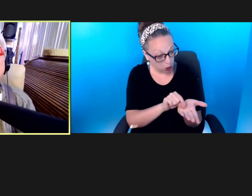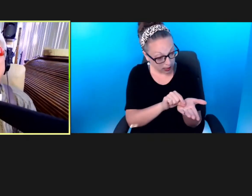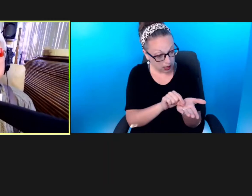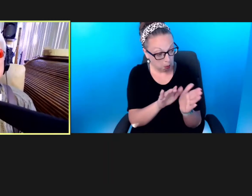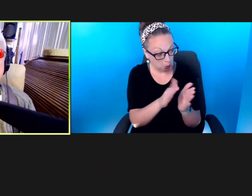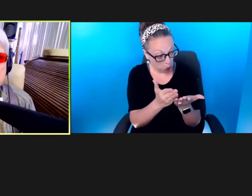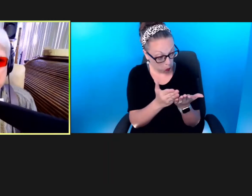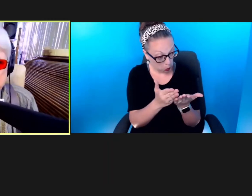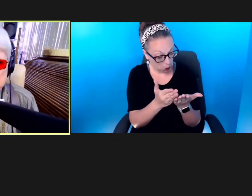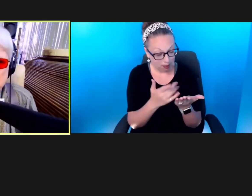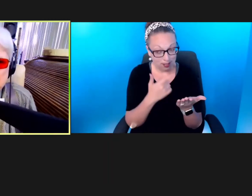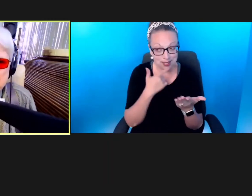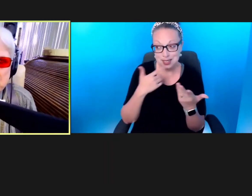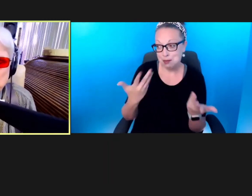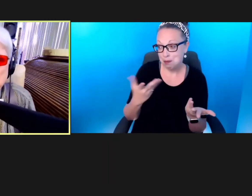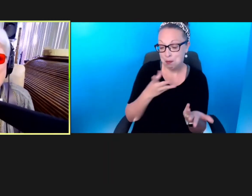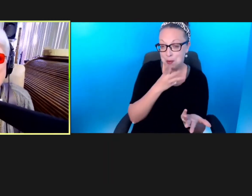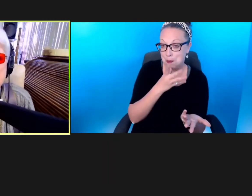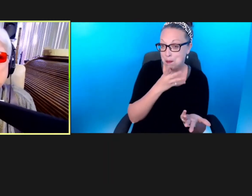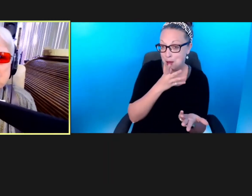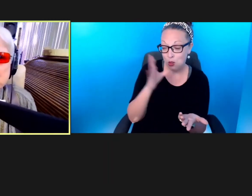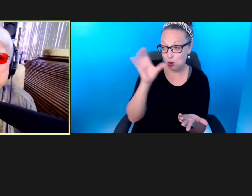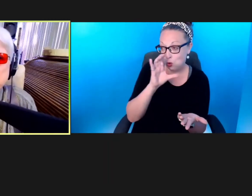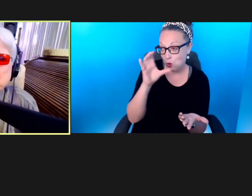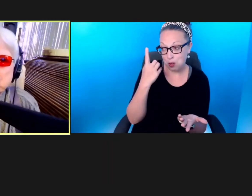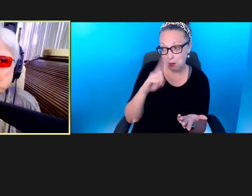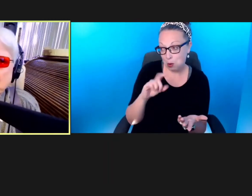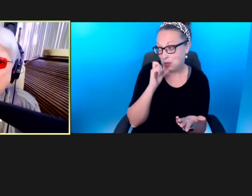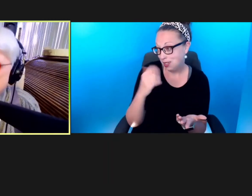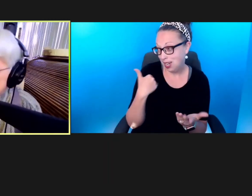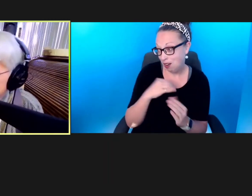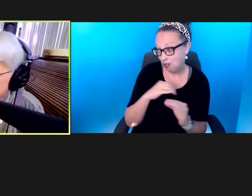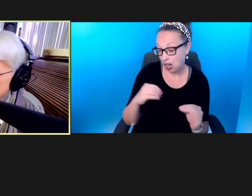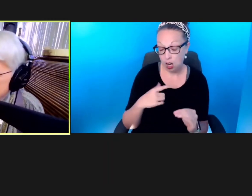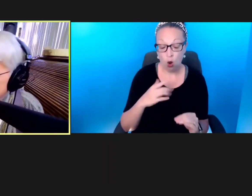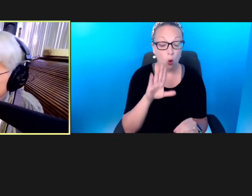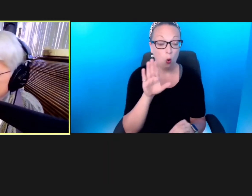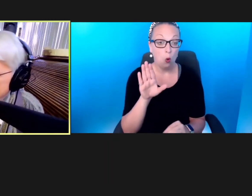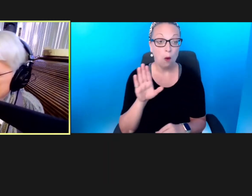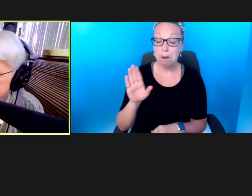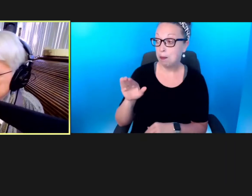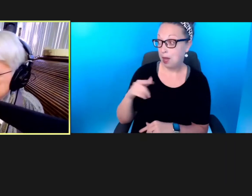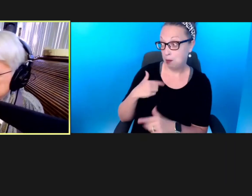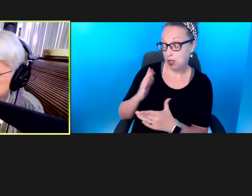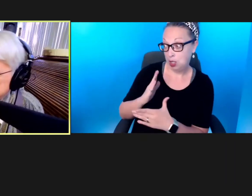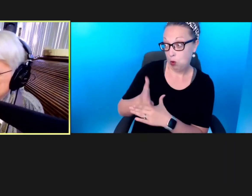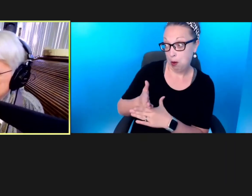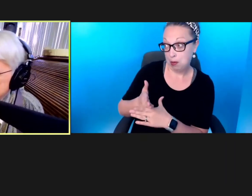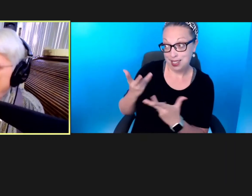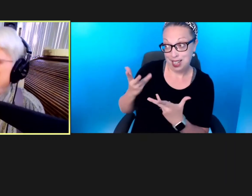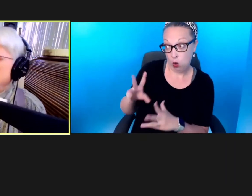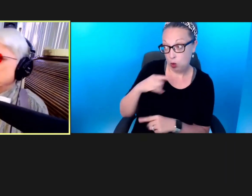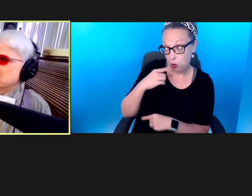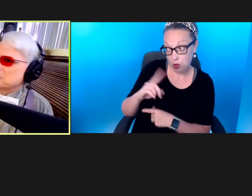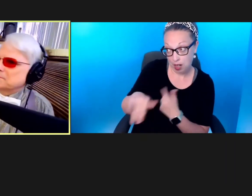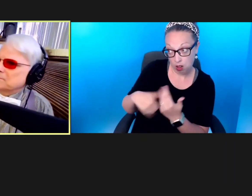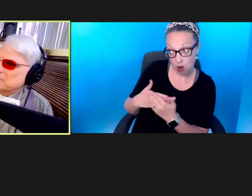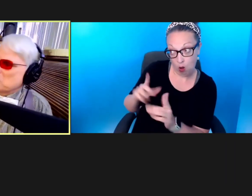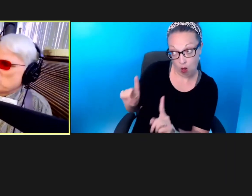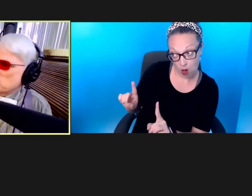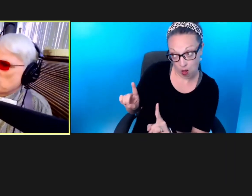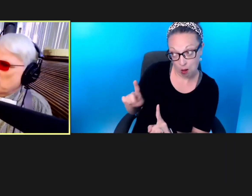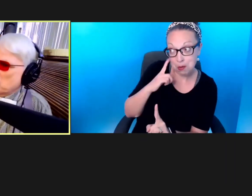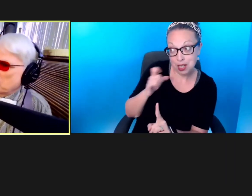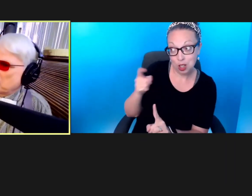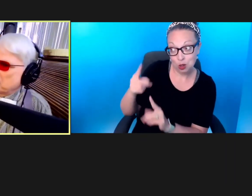textbook. I said my mother had checked and there were none. Now, I'm going to interrupt you because I don't want you to give it all away, because you're going to